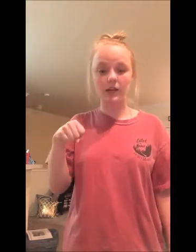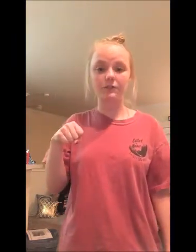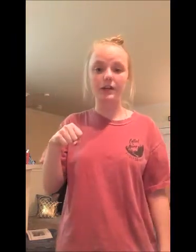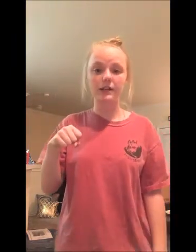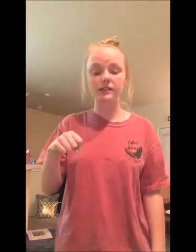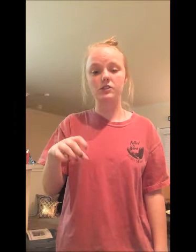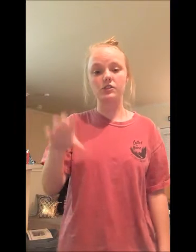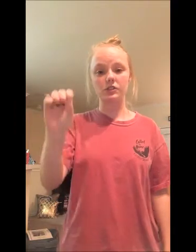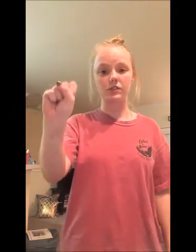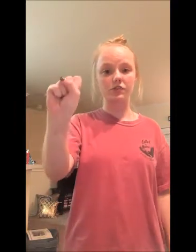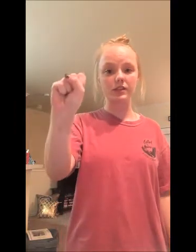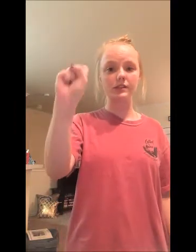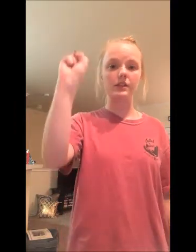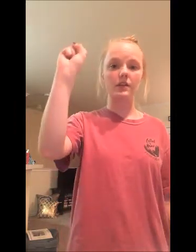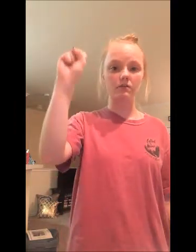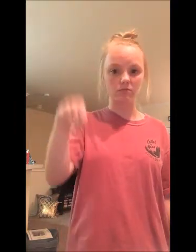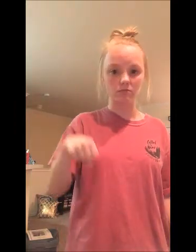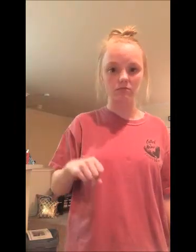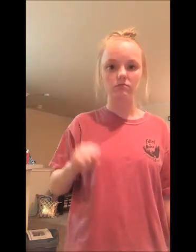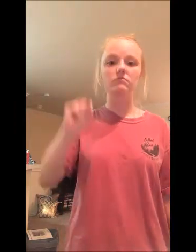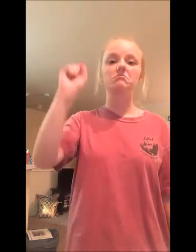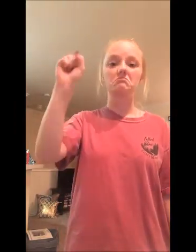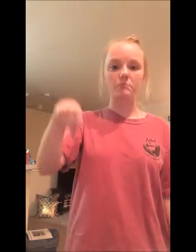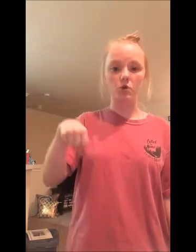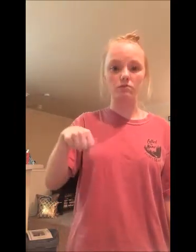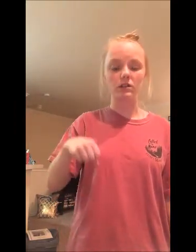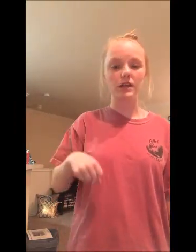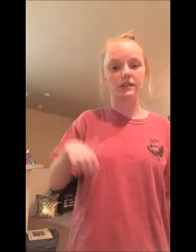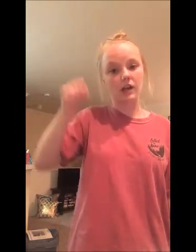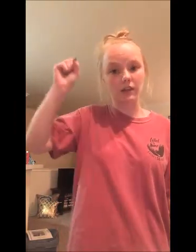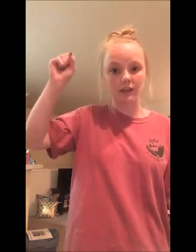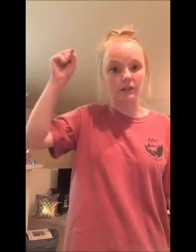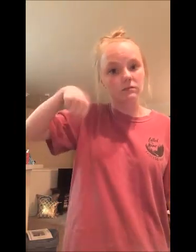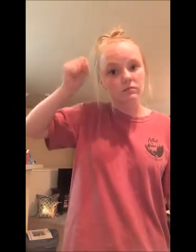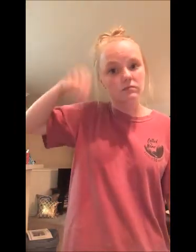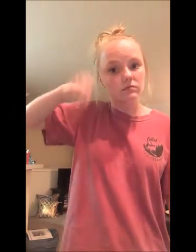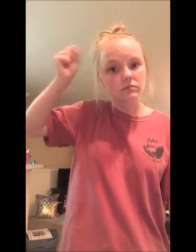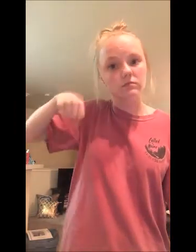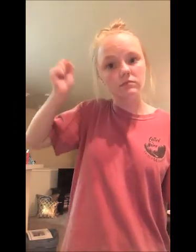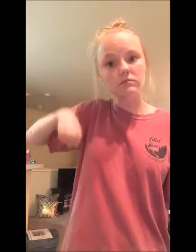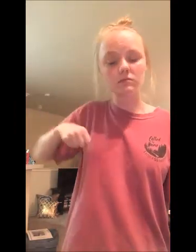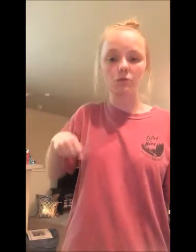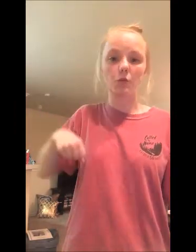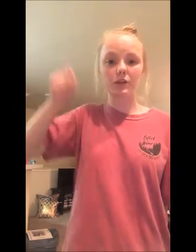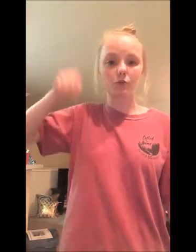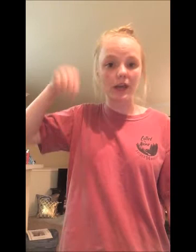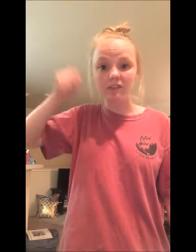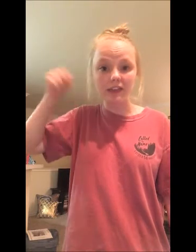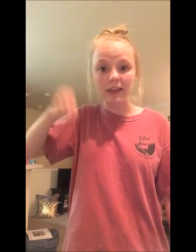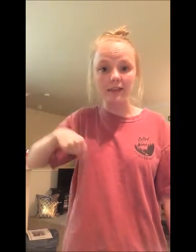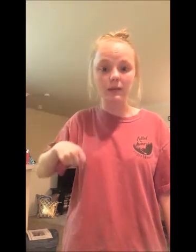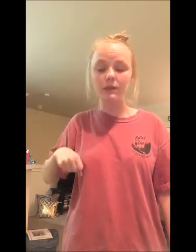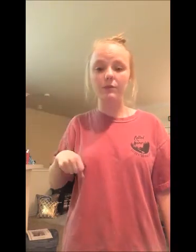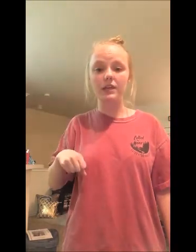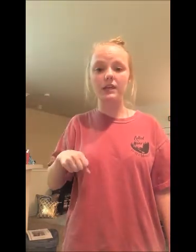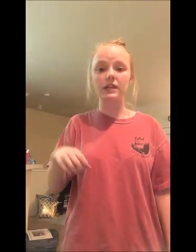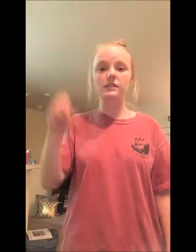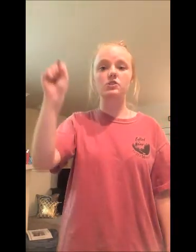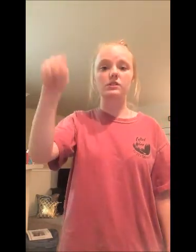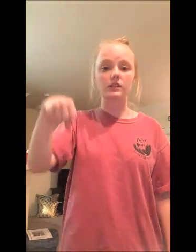for yes is just a fist and then boom. It's not like a weird wavy thing like people think it is. It's just